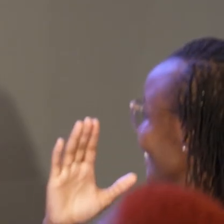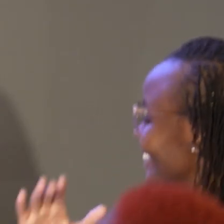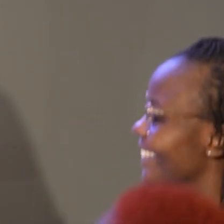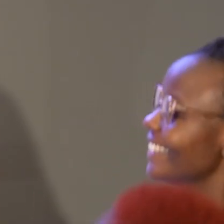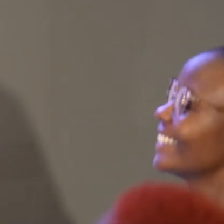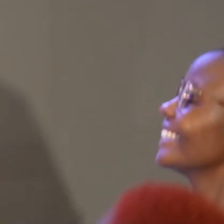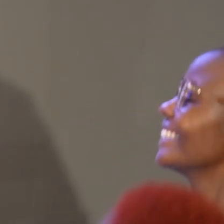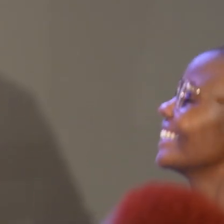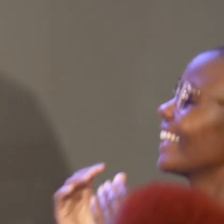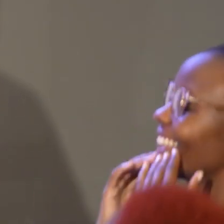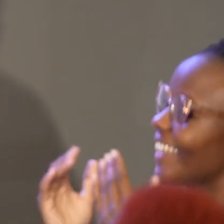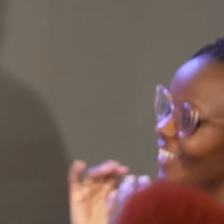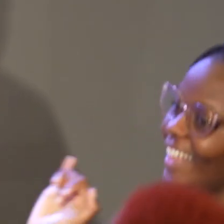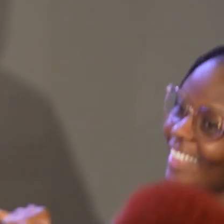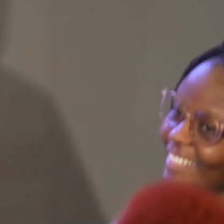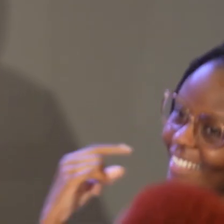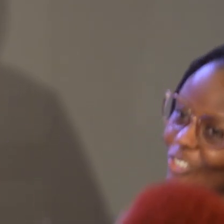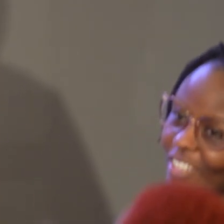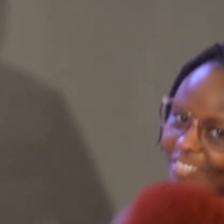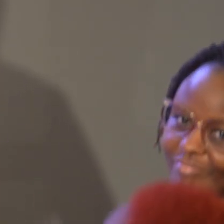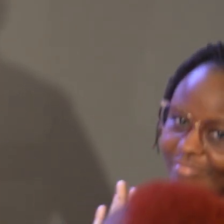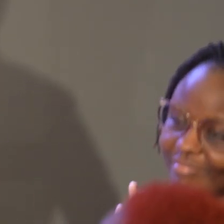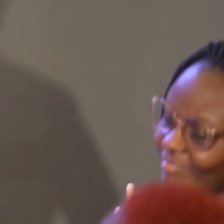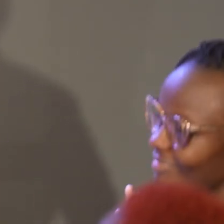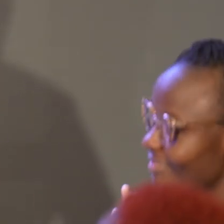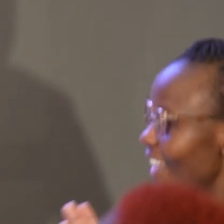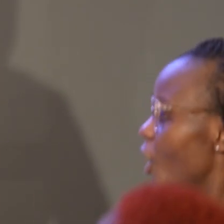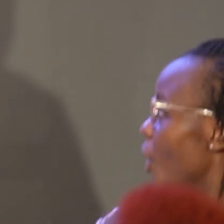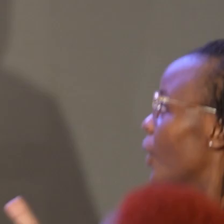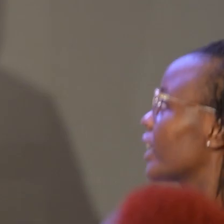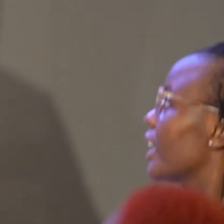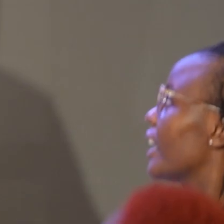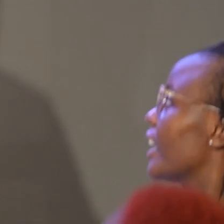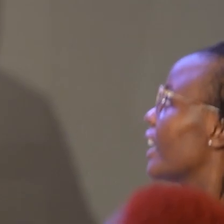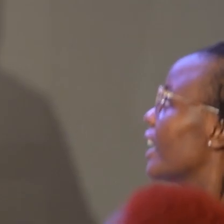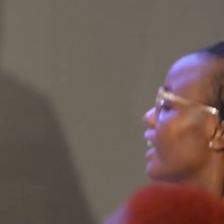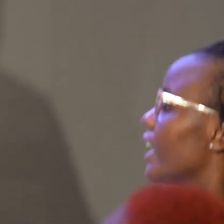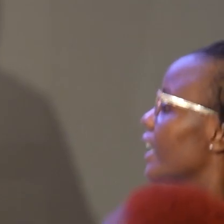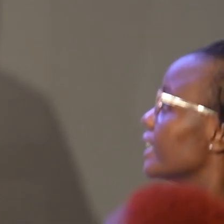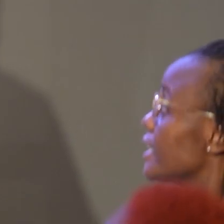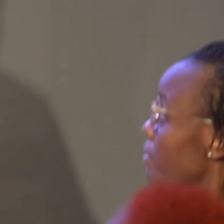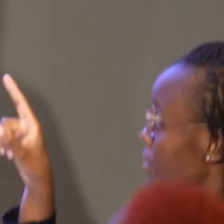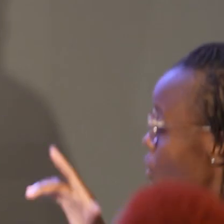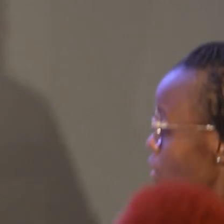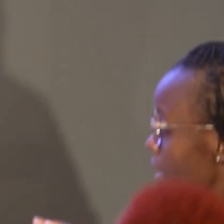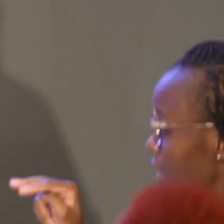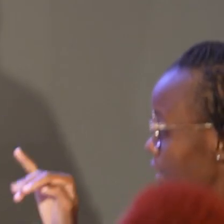Thank you very much. I just made that up. As Nicolada was